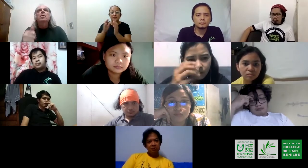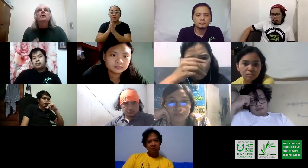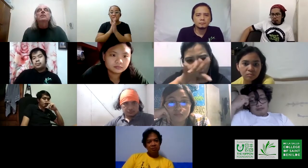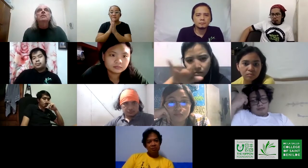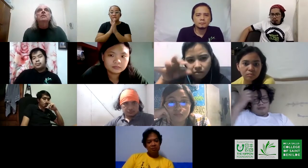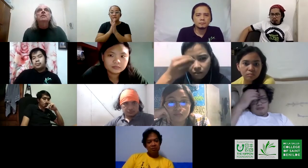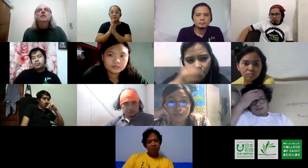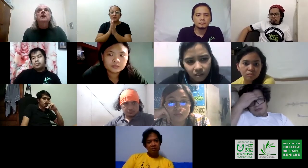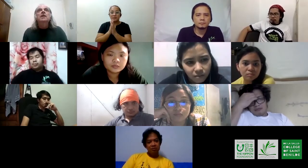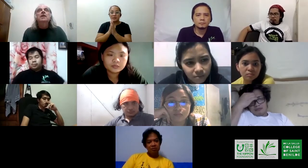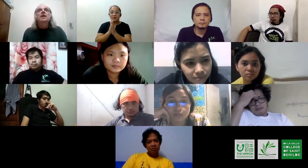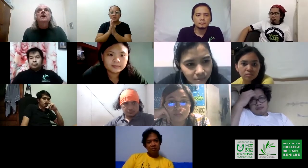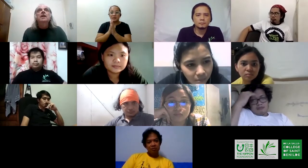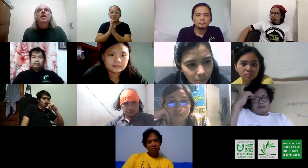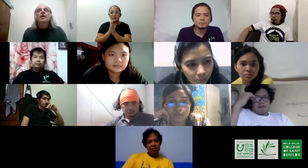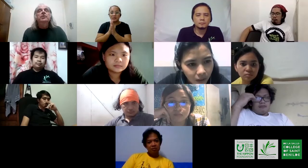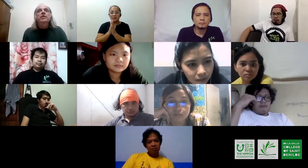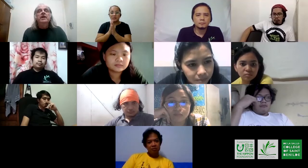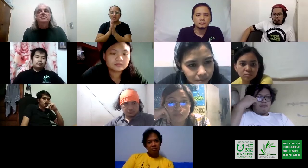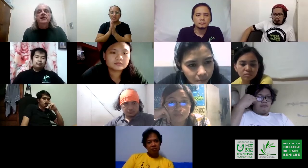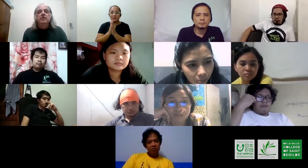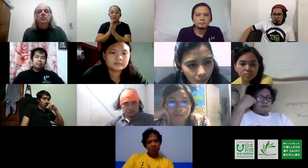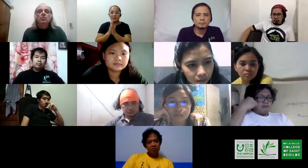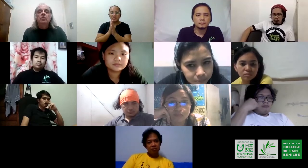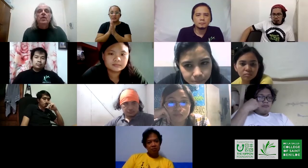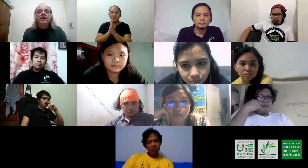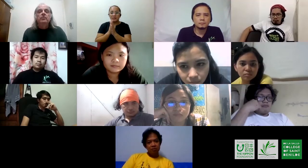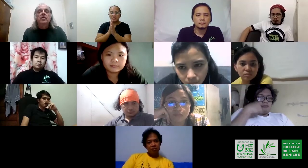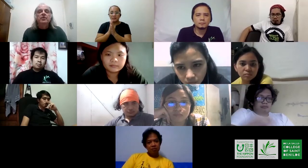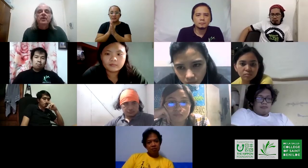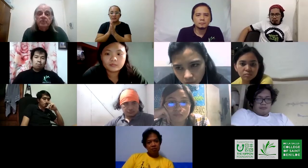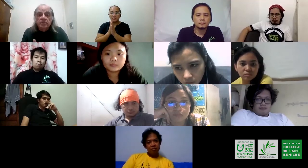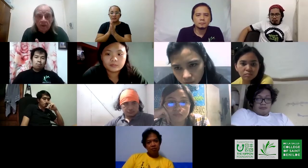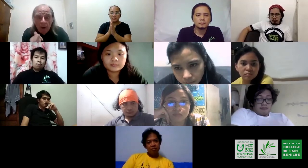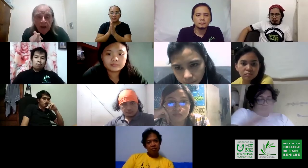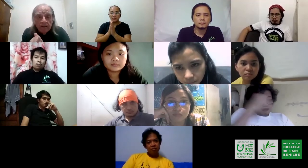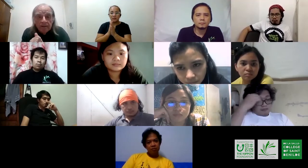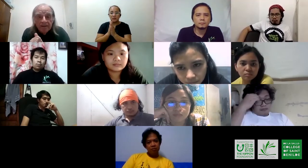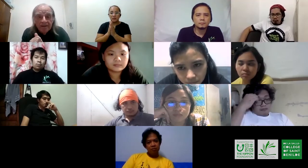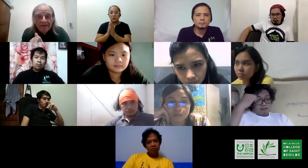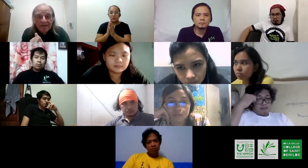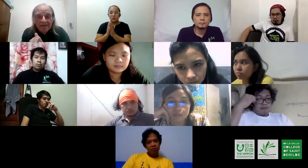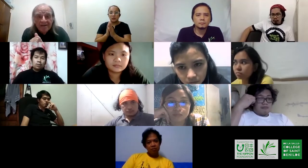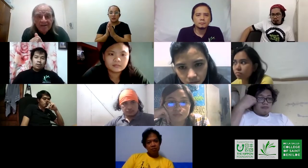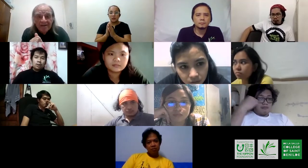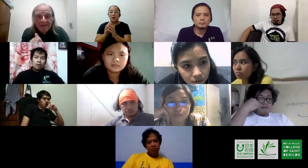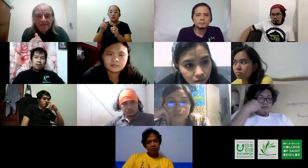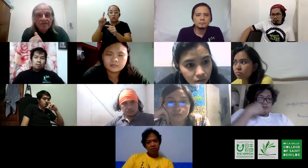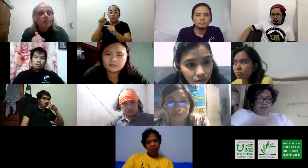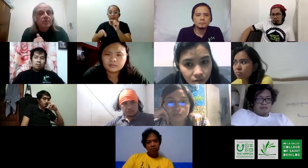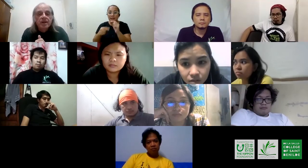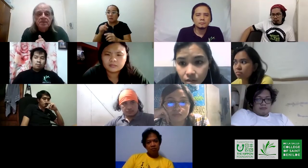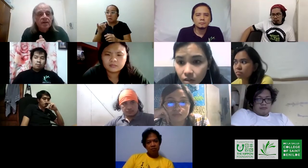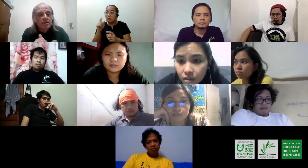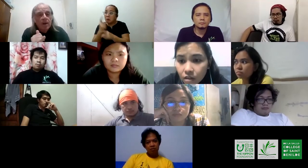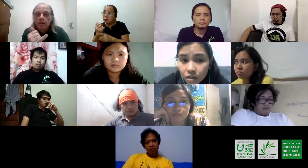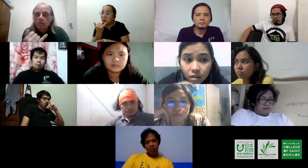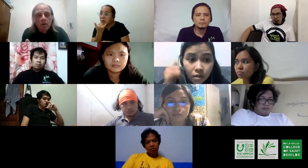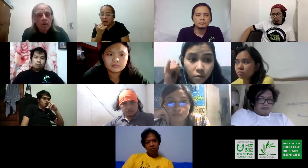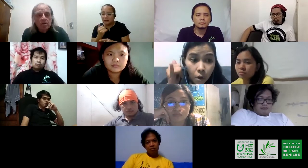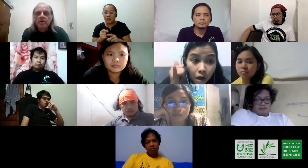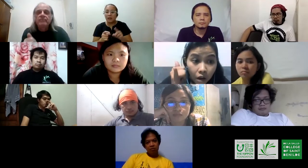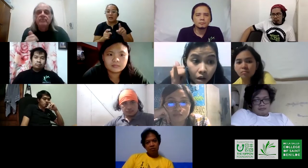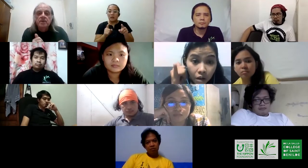right, wrong. You can't say right and wrong. You have to say right. So you can't sign